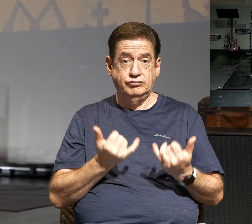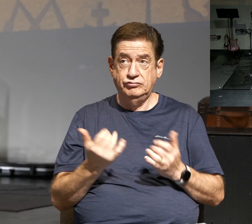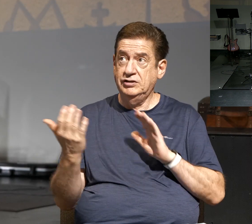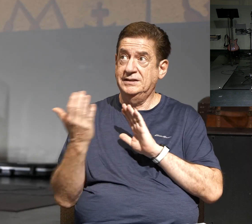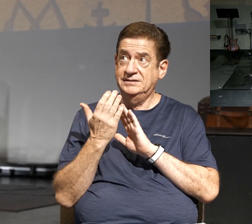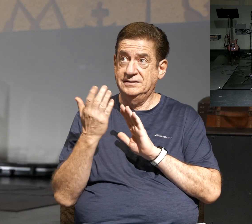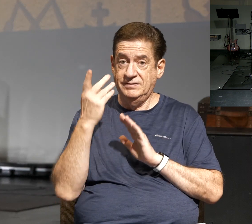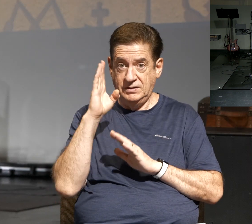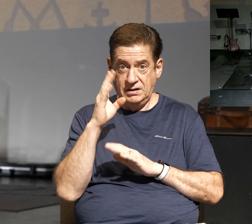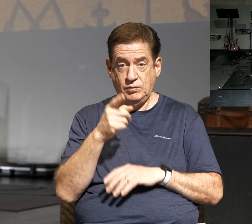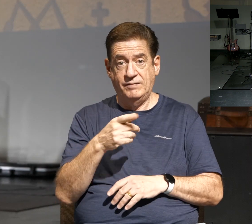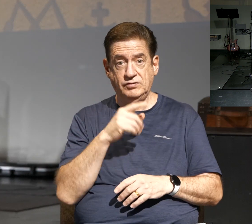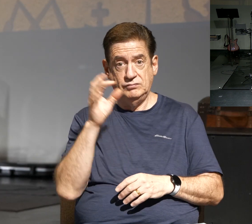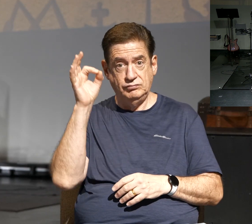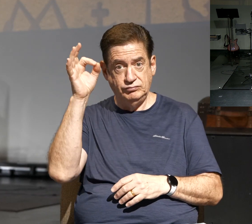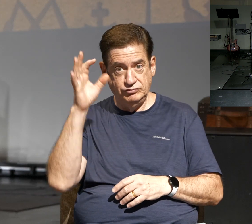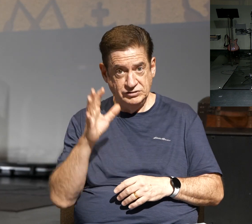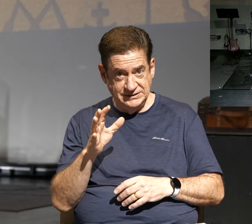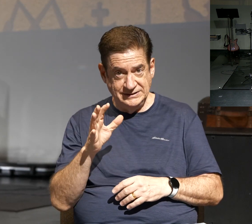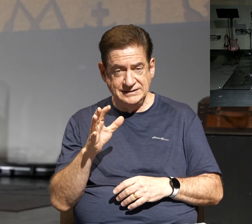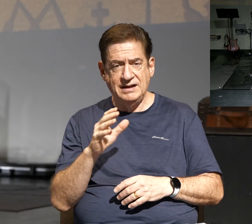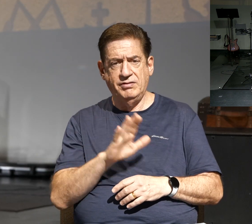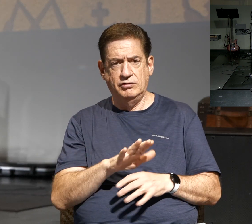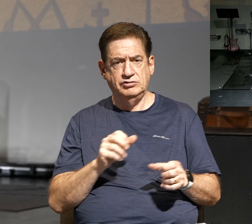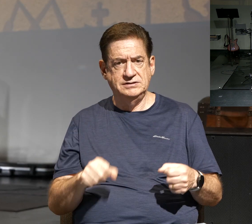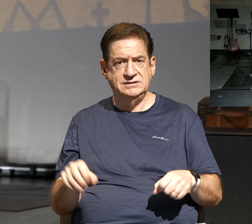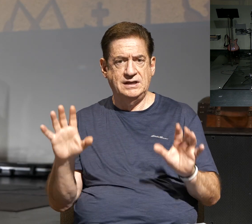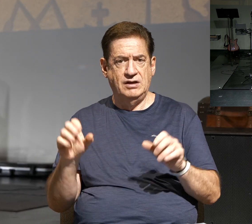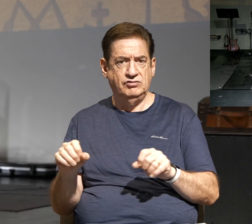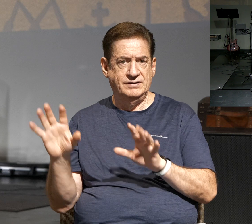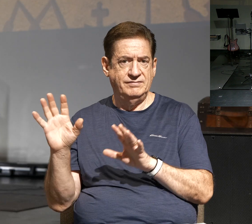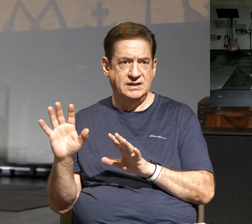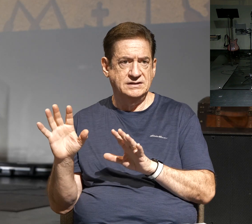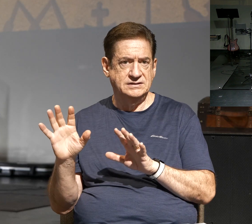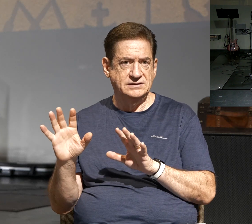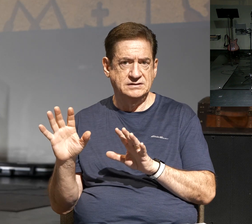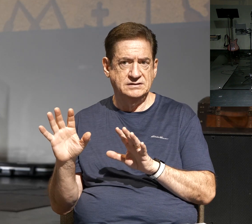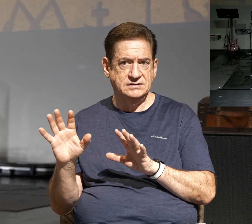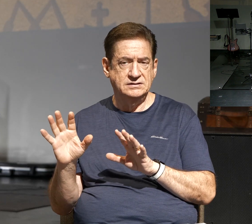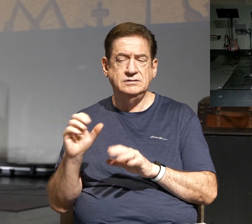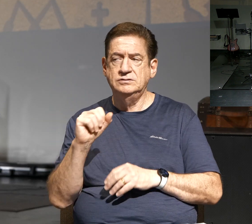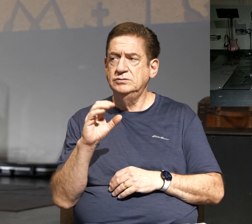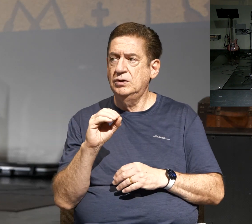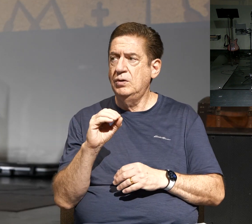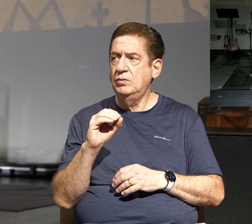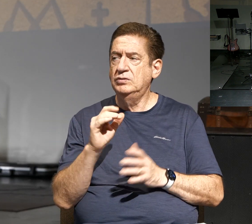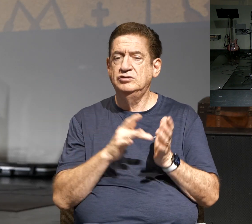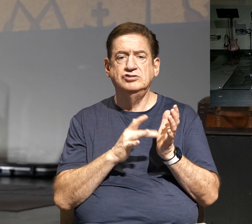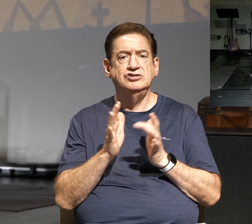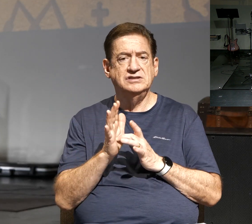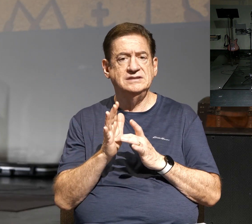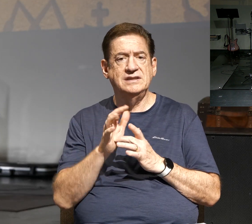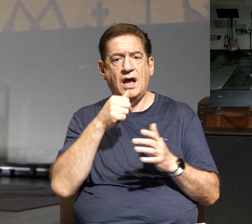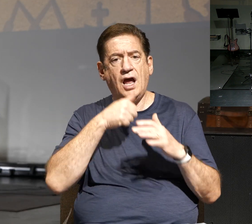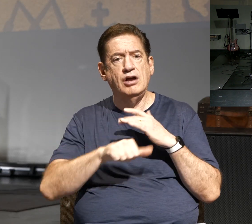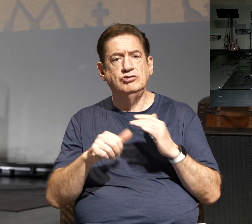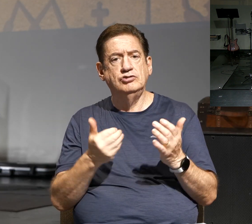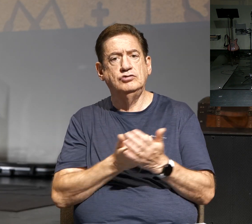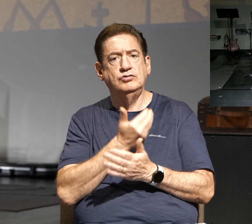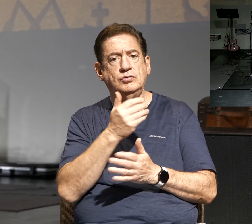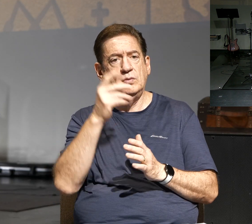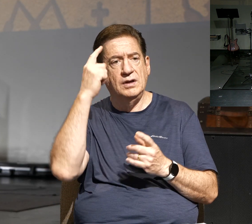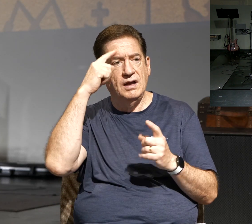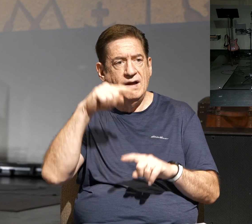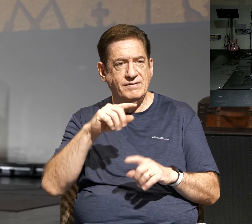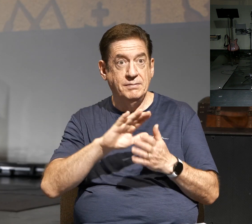priests, and then you have their sacrifices. So Jesus, under the new covenant, he